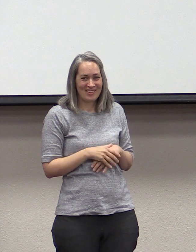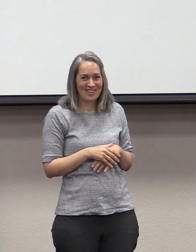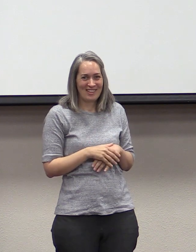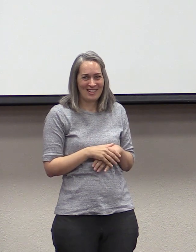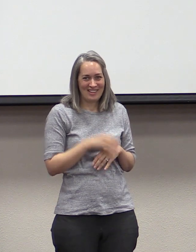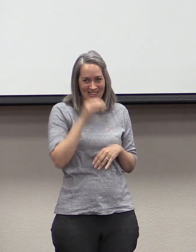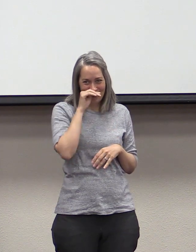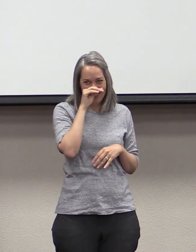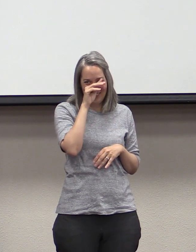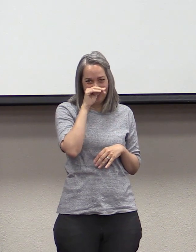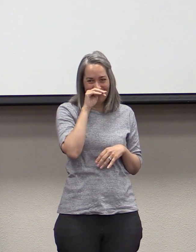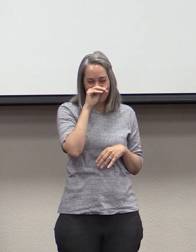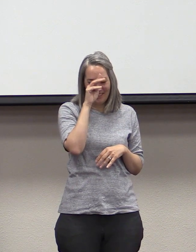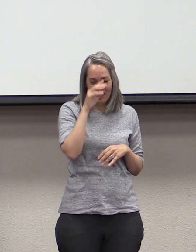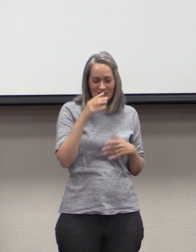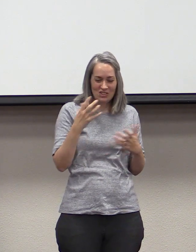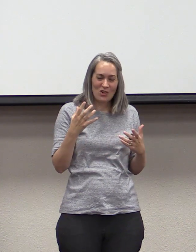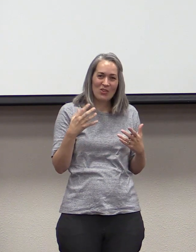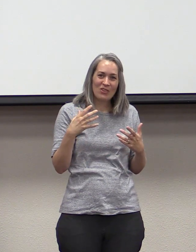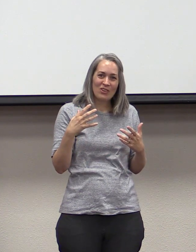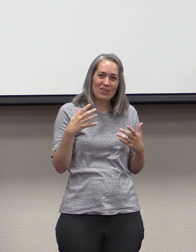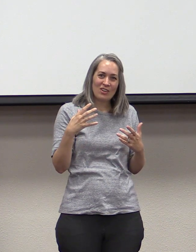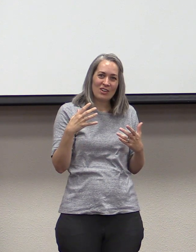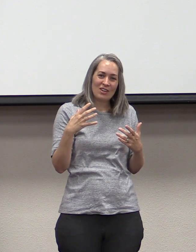Grammar, it's important. So